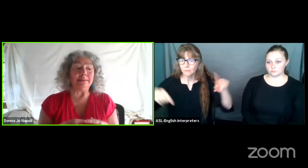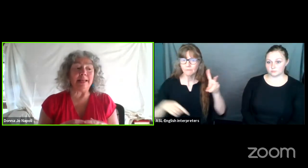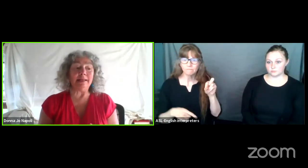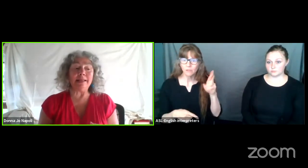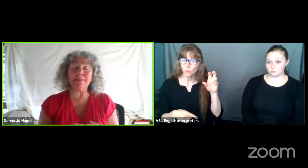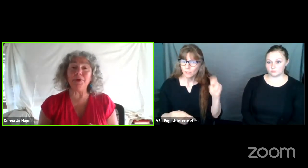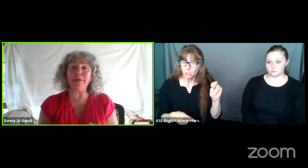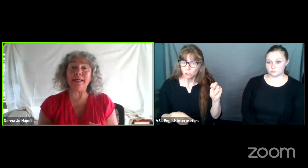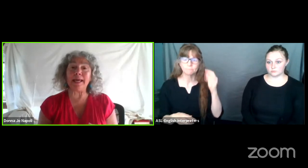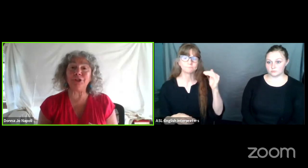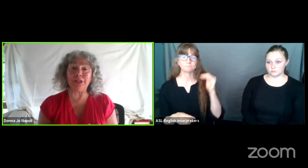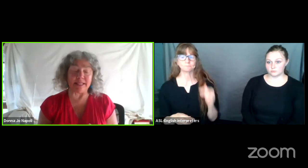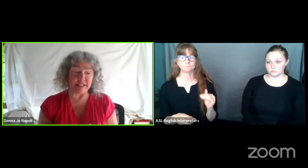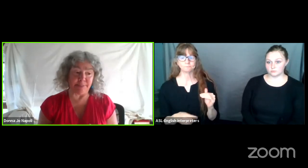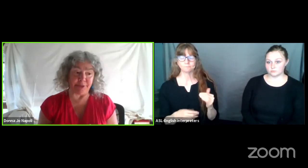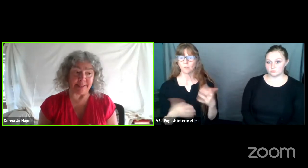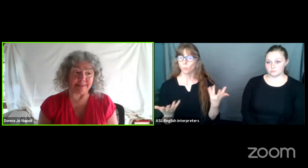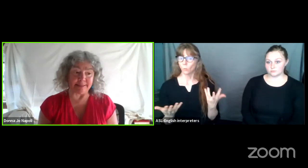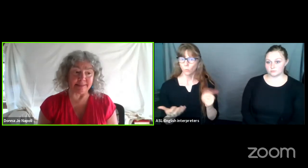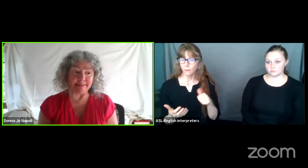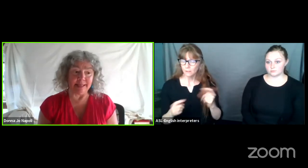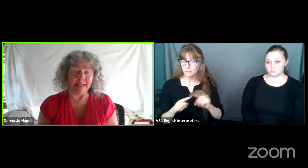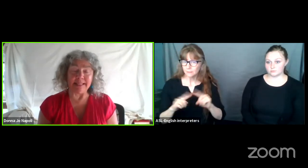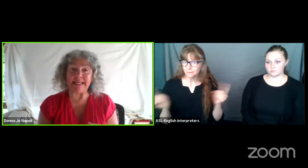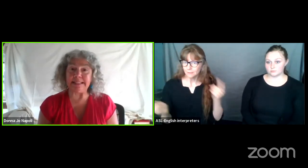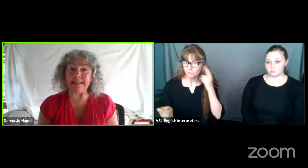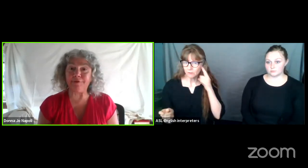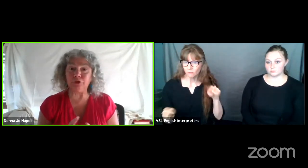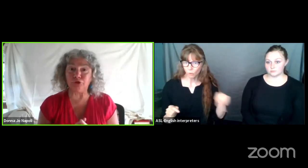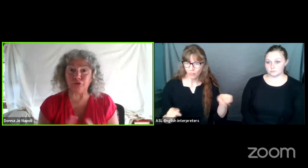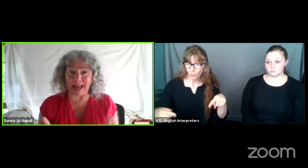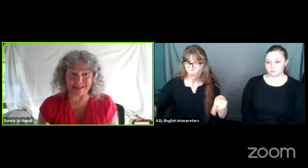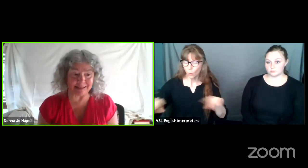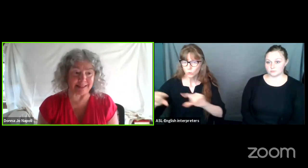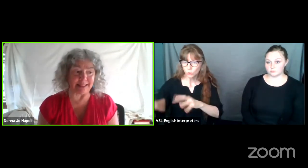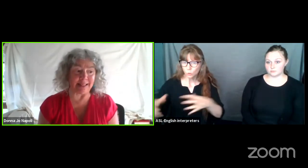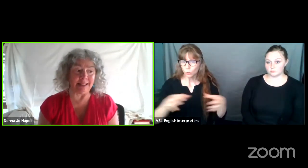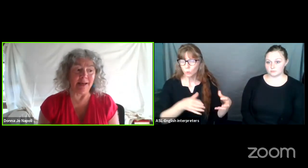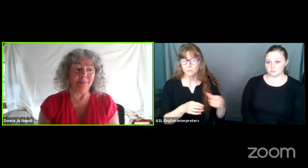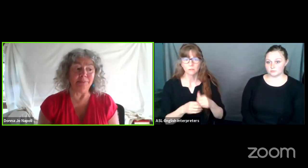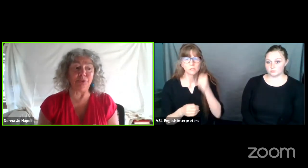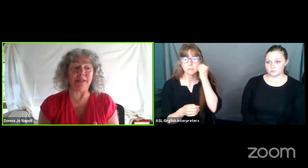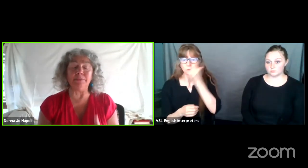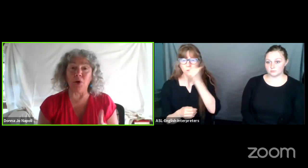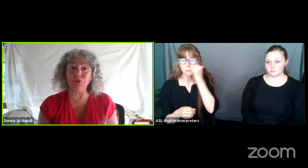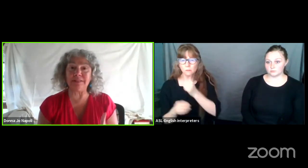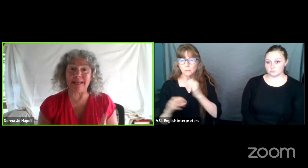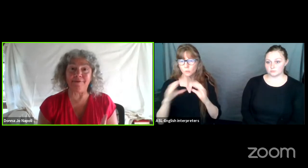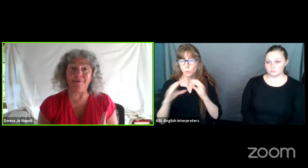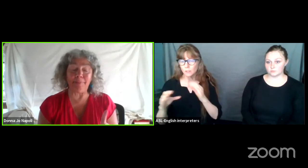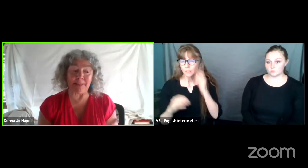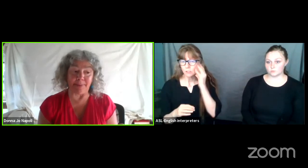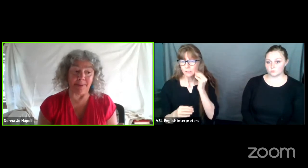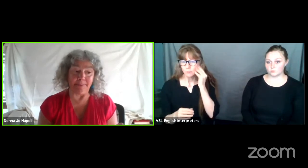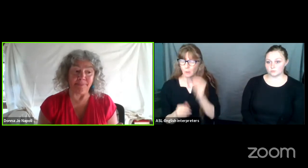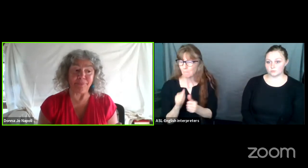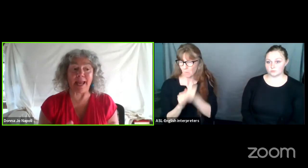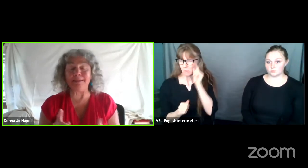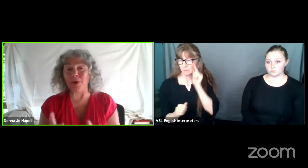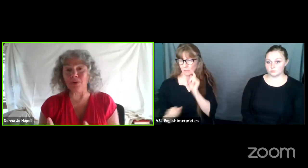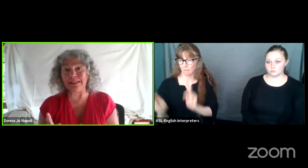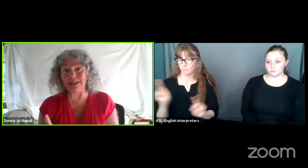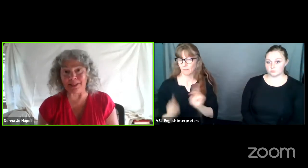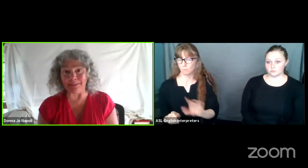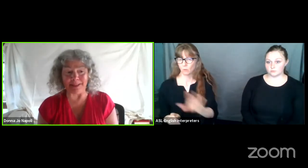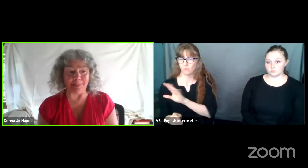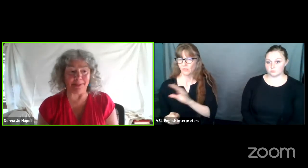Likewise, daily communication experiences can differ drastically between most deaf people